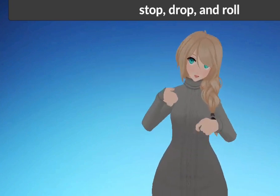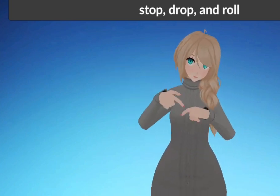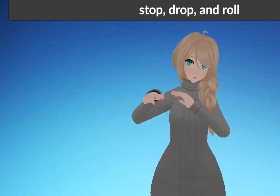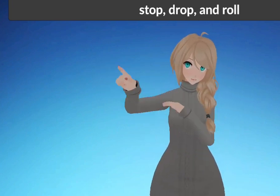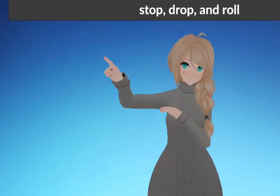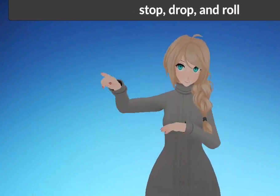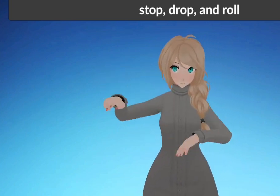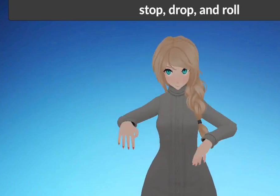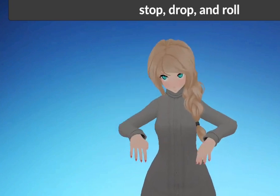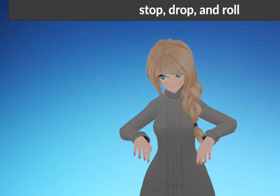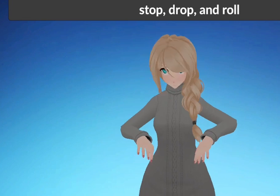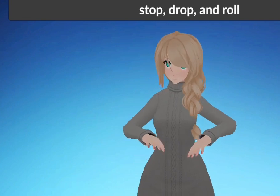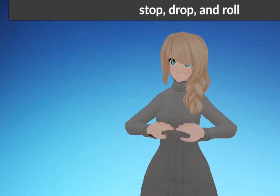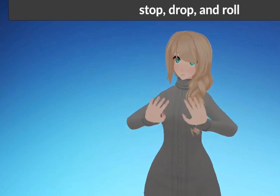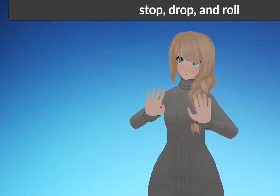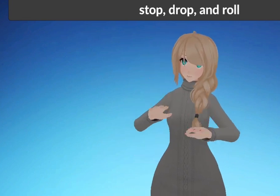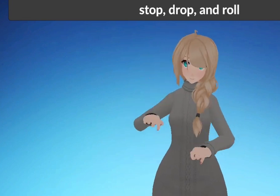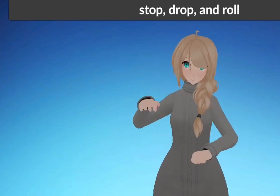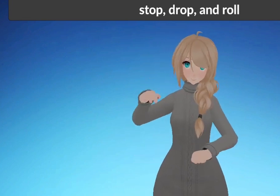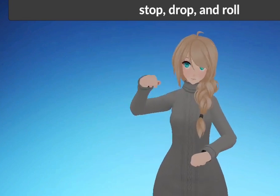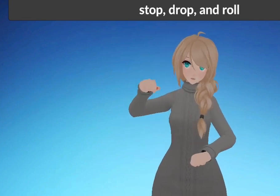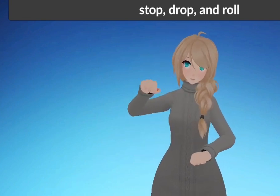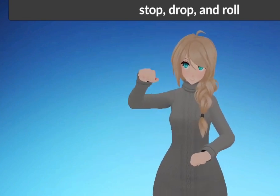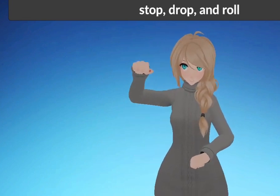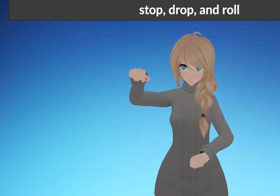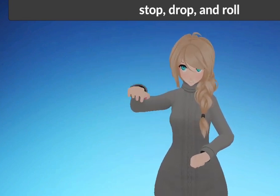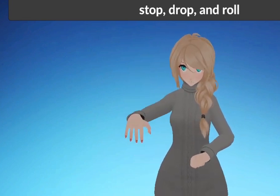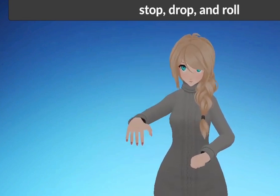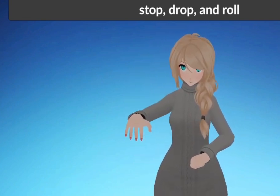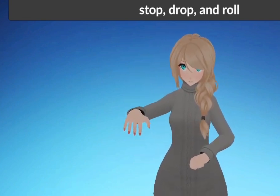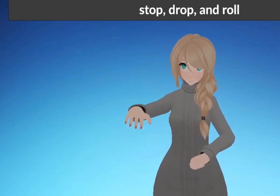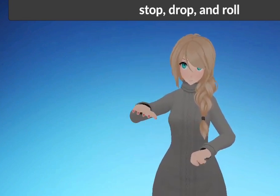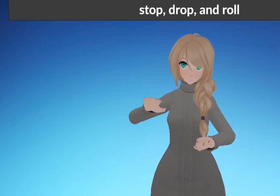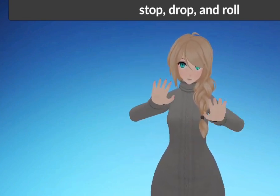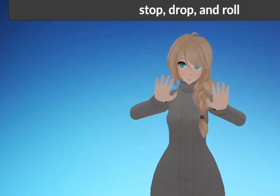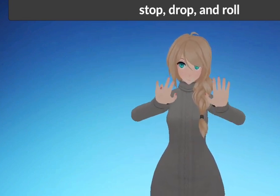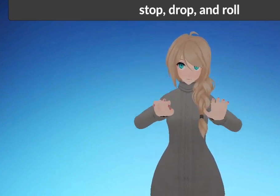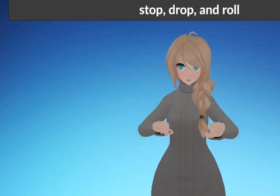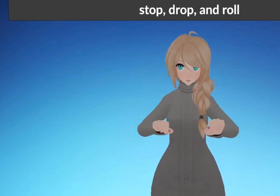I'm out. No. So it's drop. So stop,